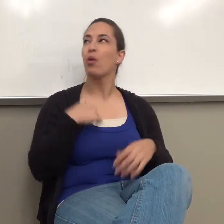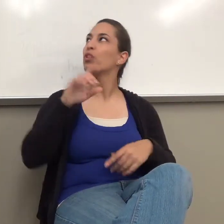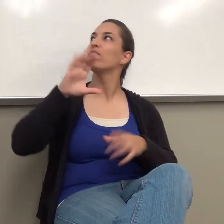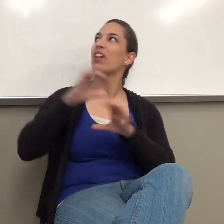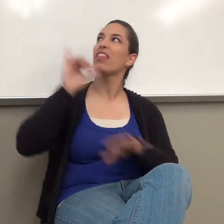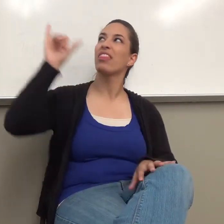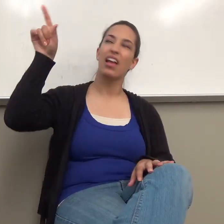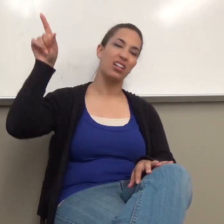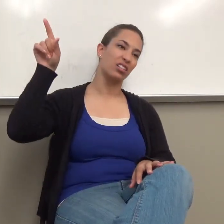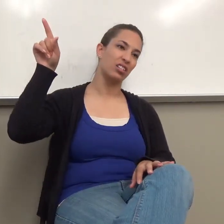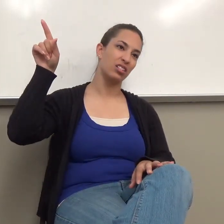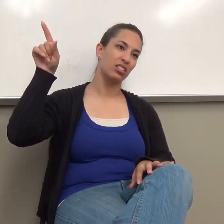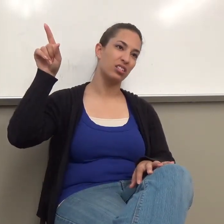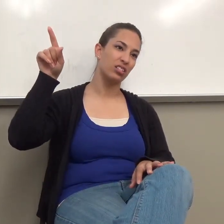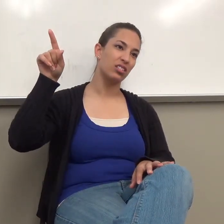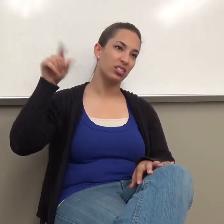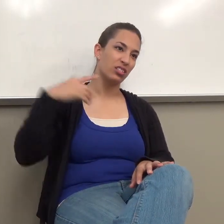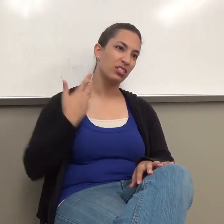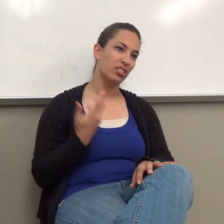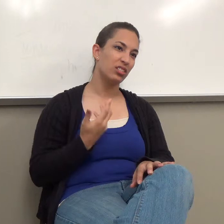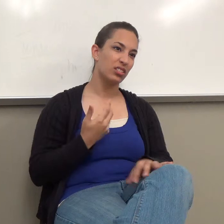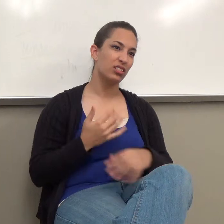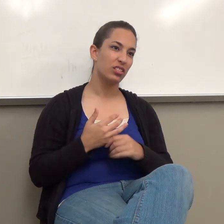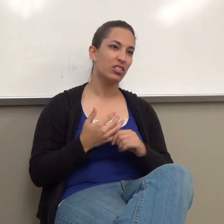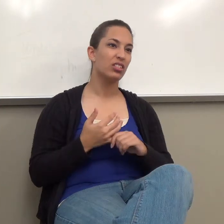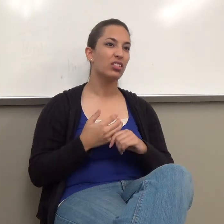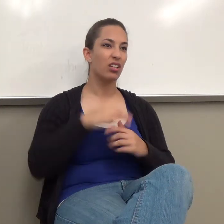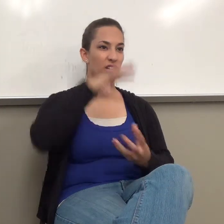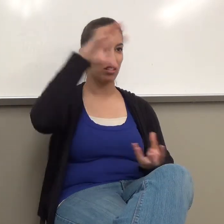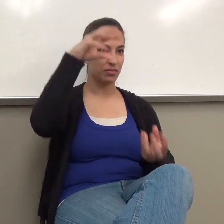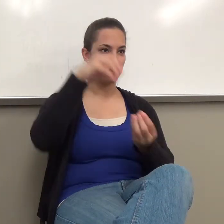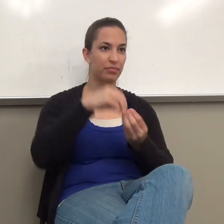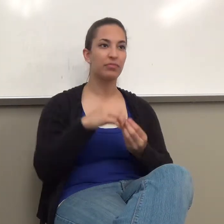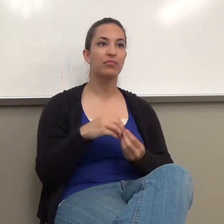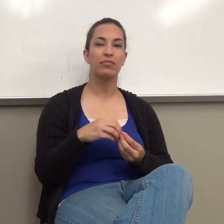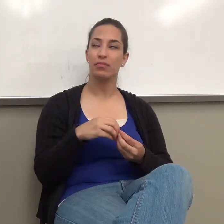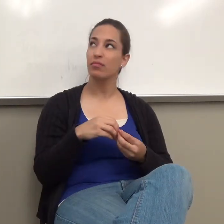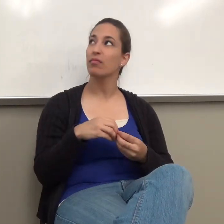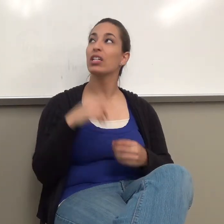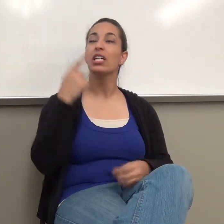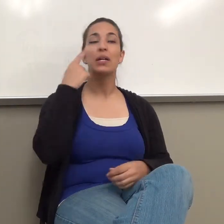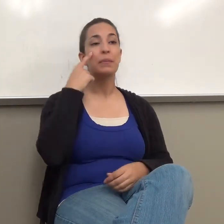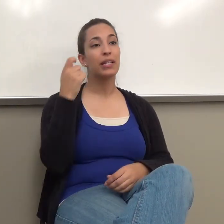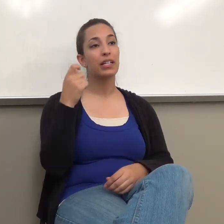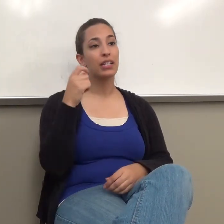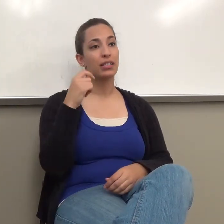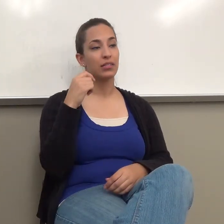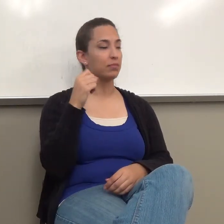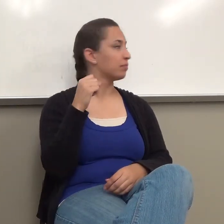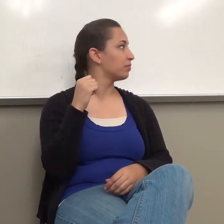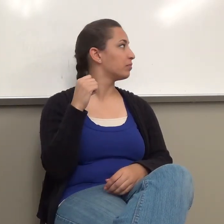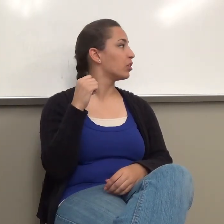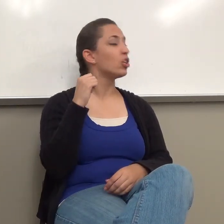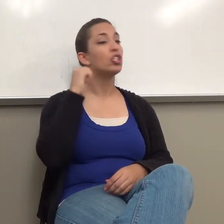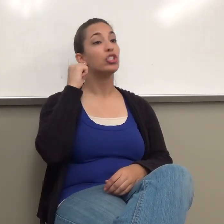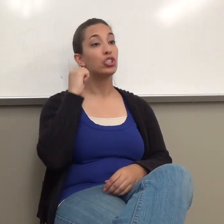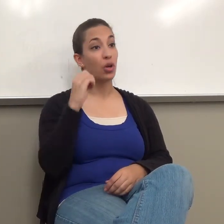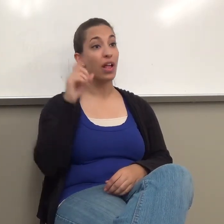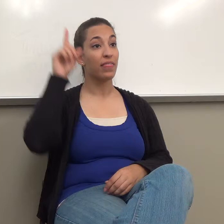sense? Yeah. Okay? So this is basically what you're going to be doing with your example